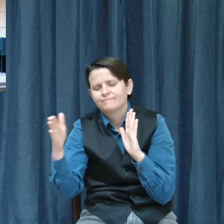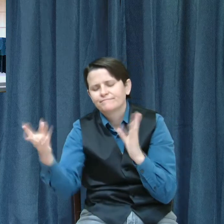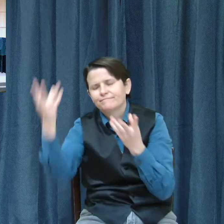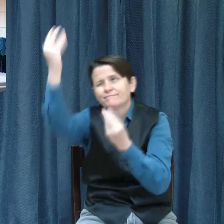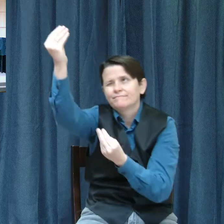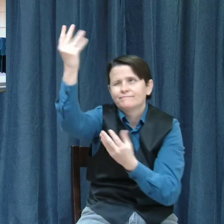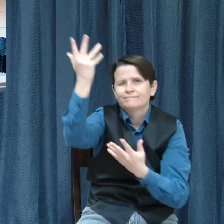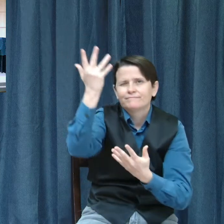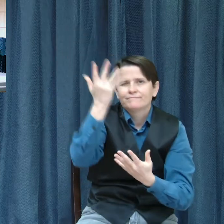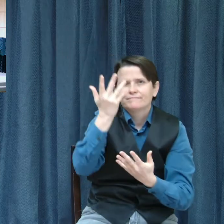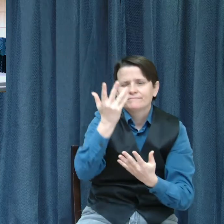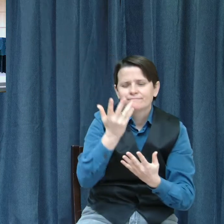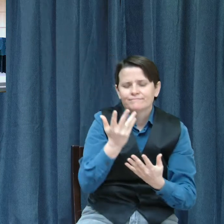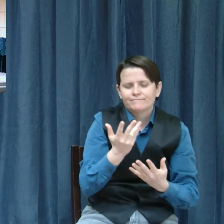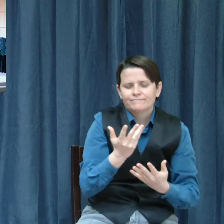Coming to me.